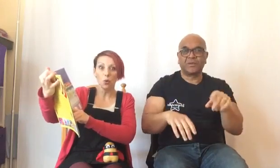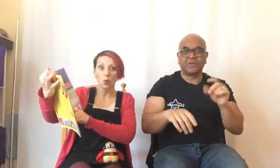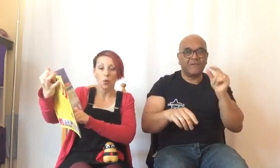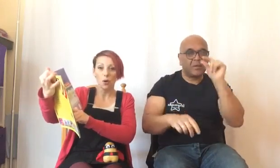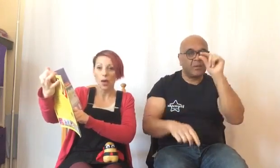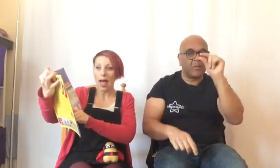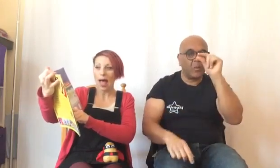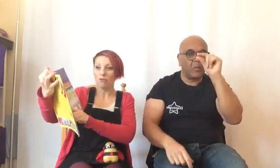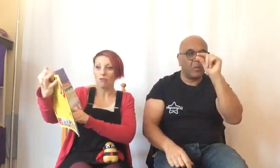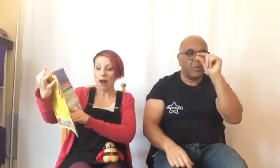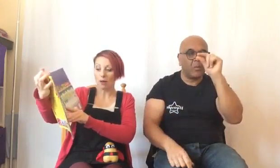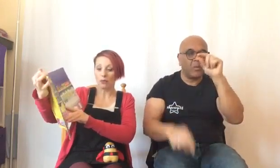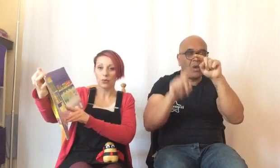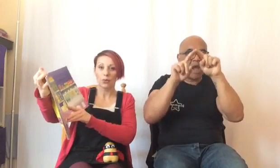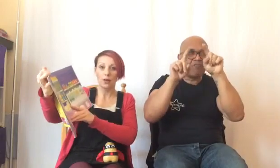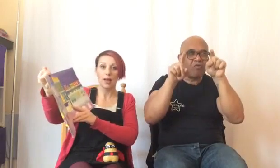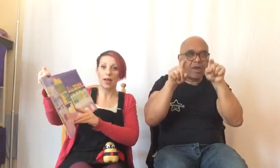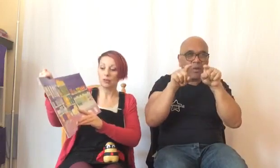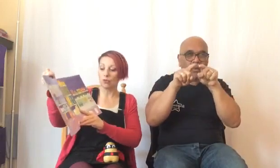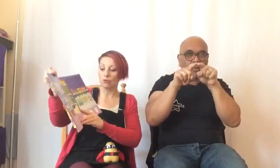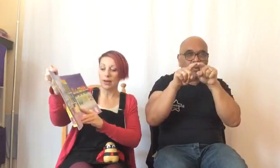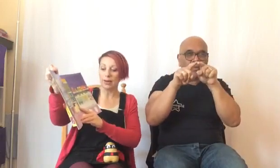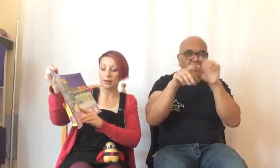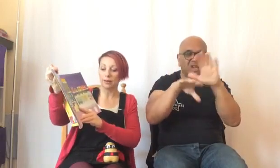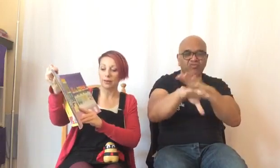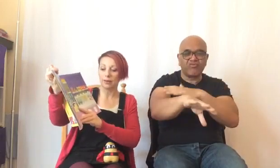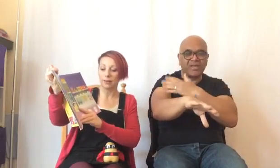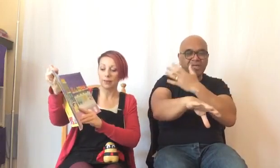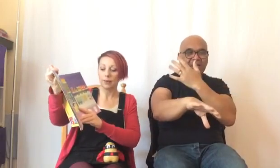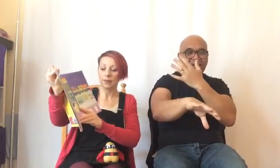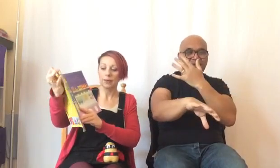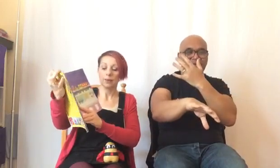small and round and green.